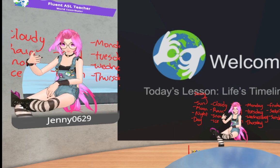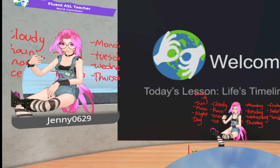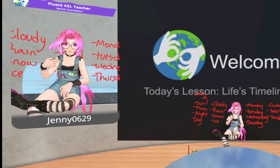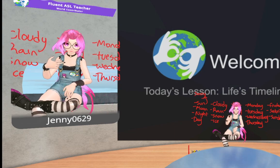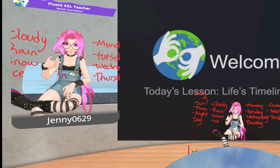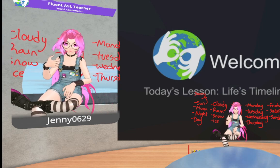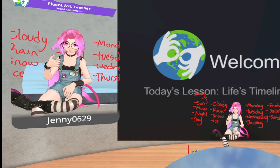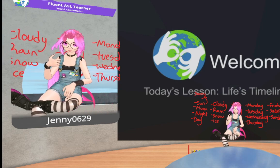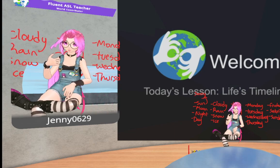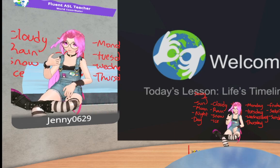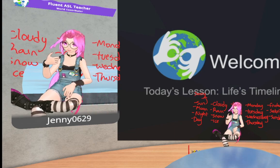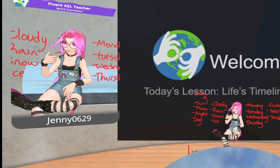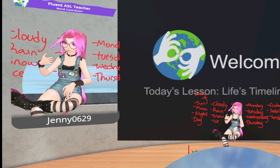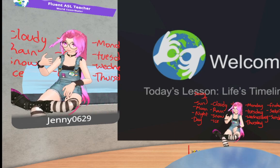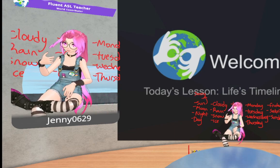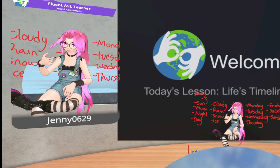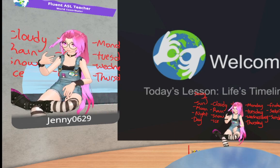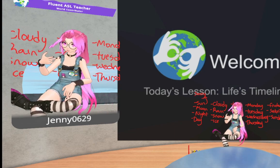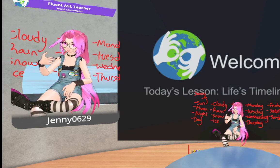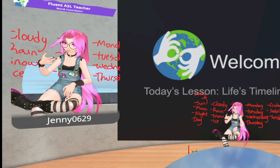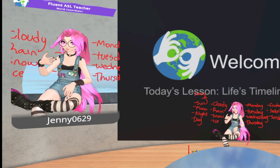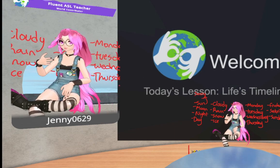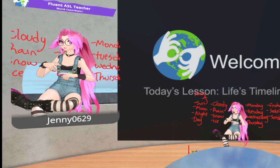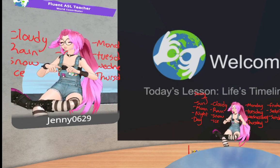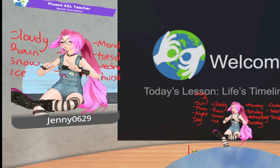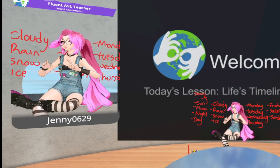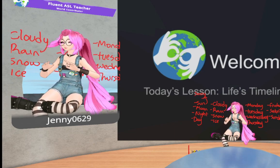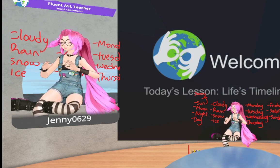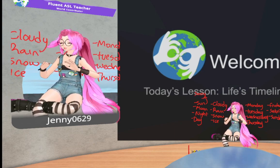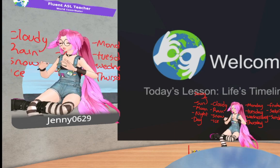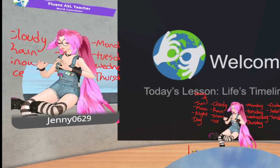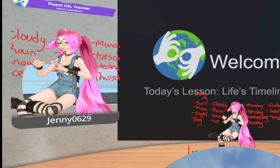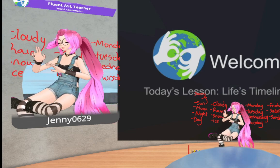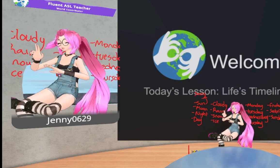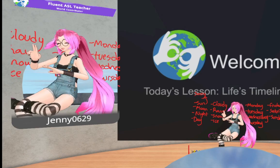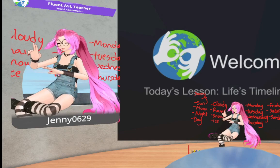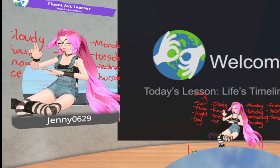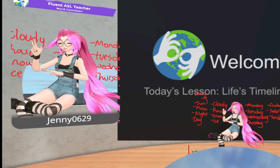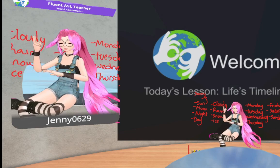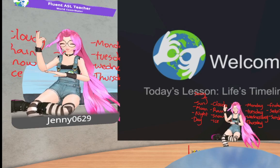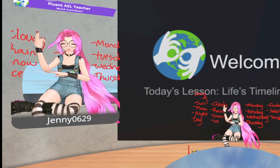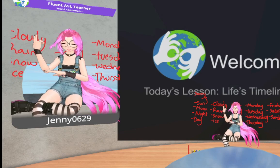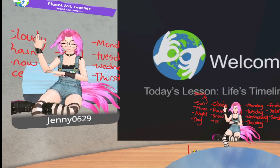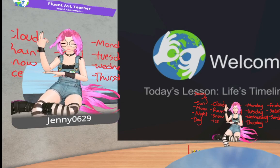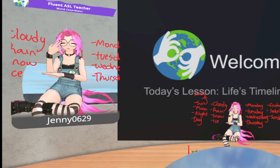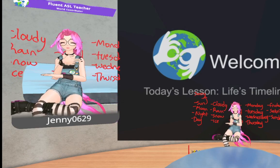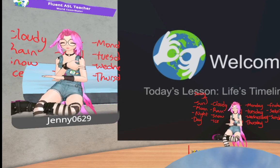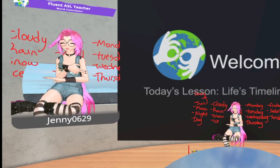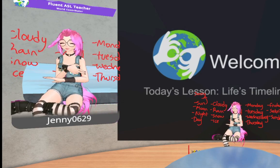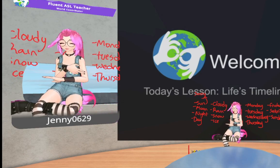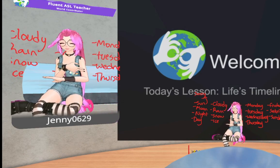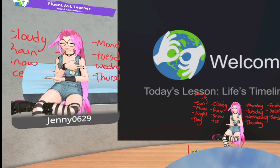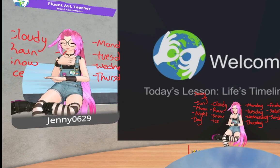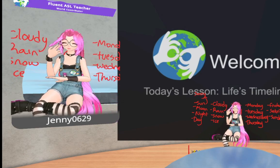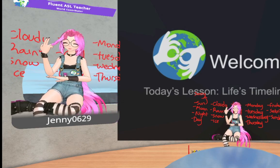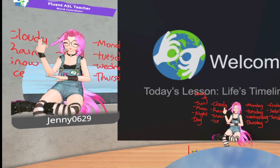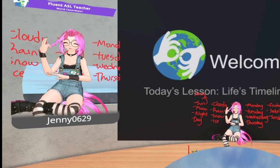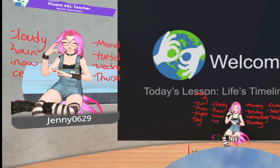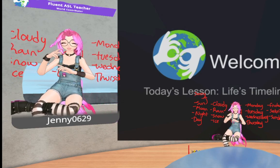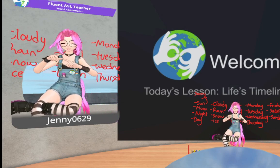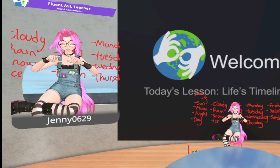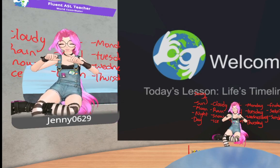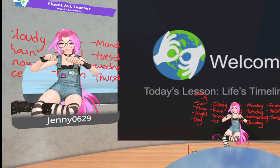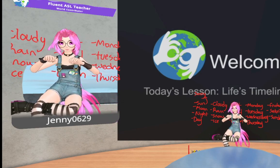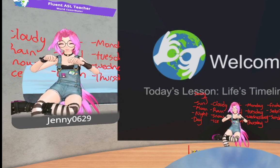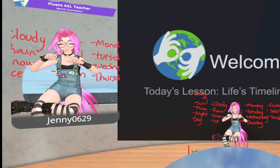that right? They do numbers differently. They go 1, 2, 3. Anyways, so yeah, 3 days is like this